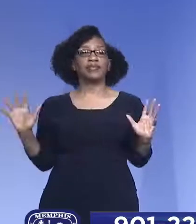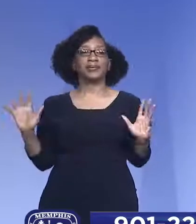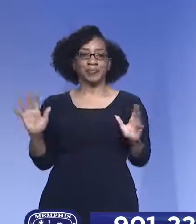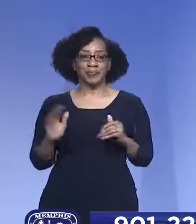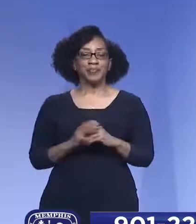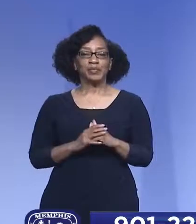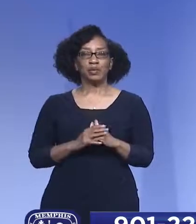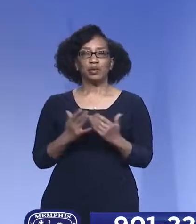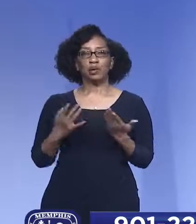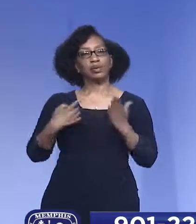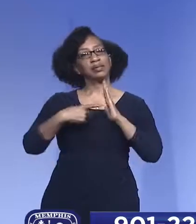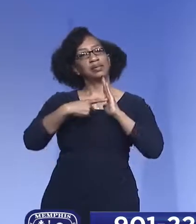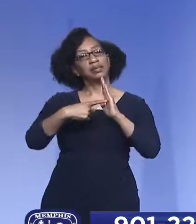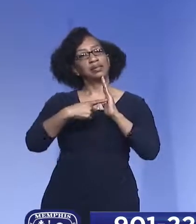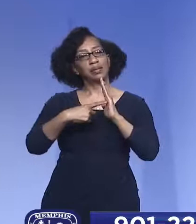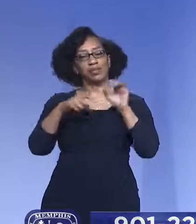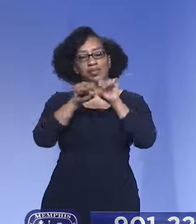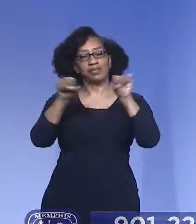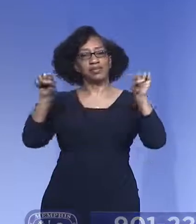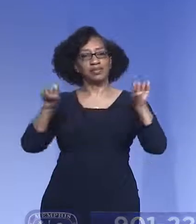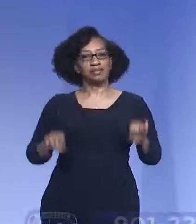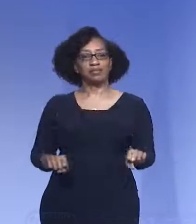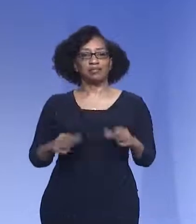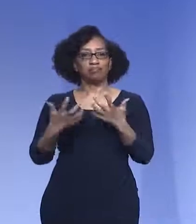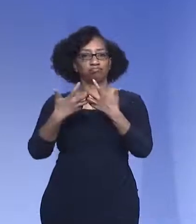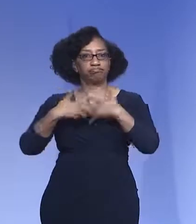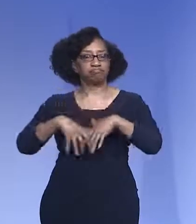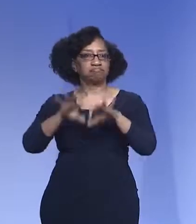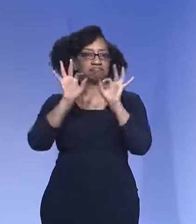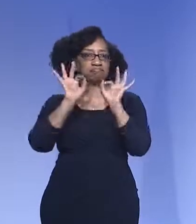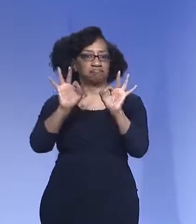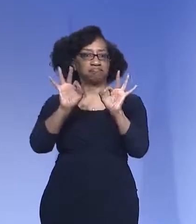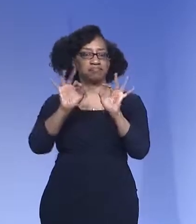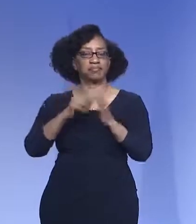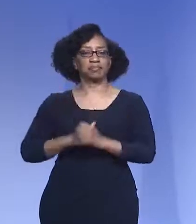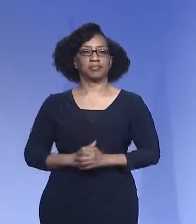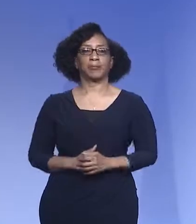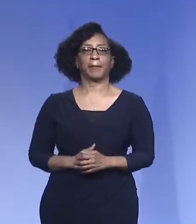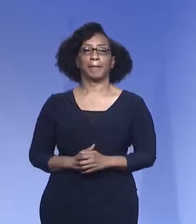an example of the system working as it's designed to work.